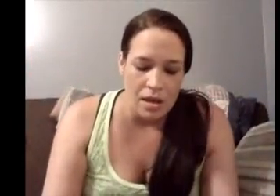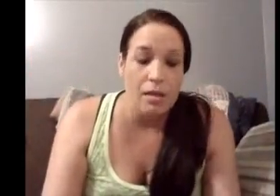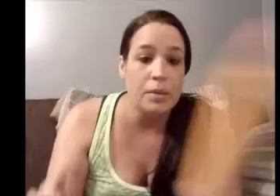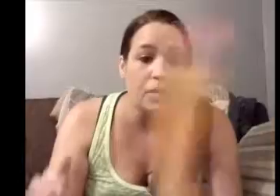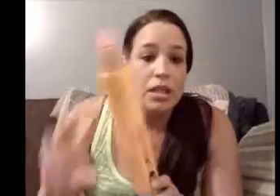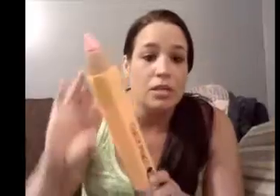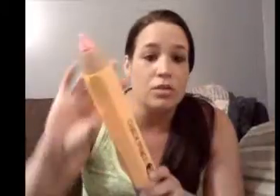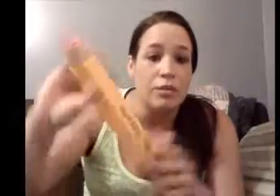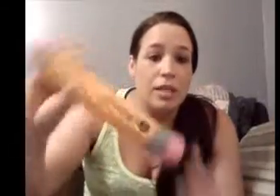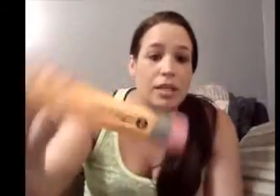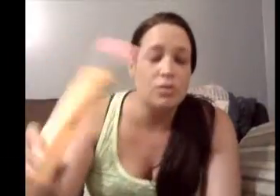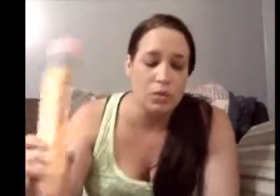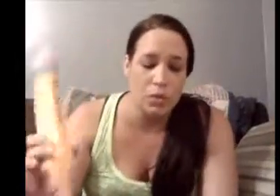Let me check those off my list real quick.